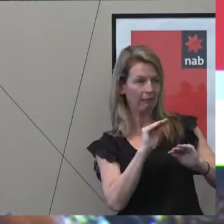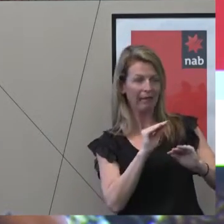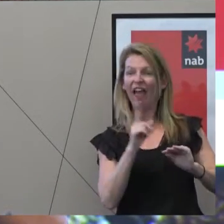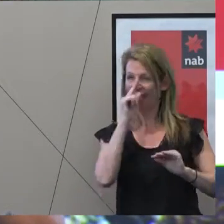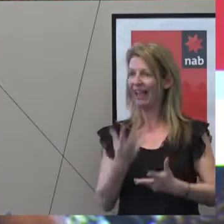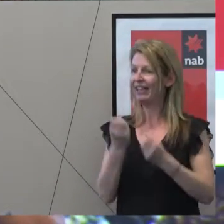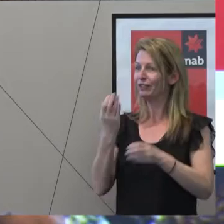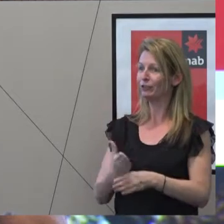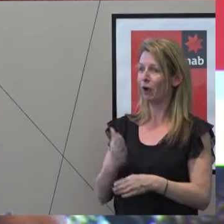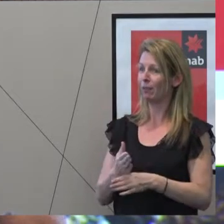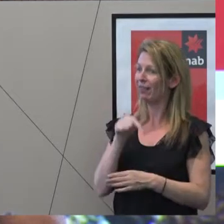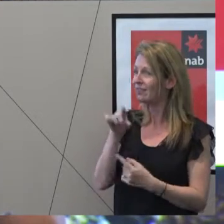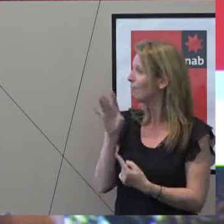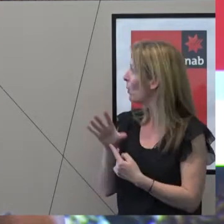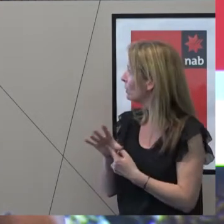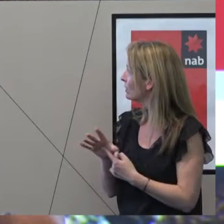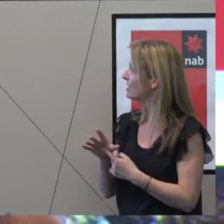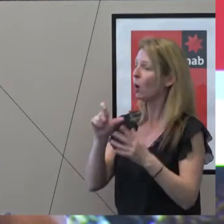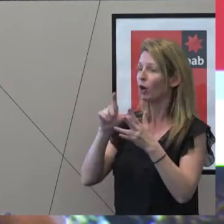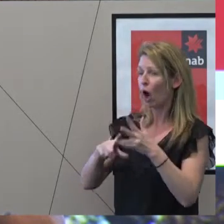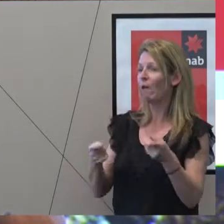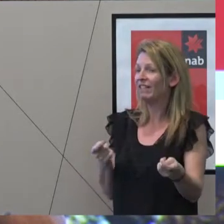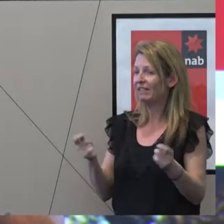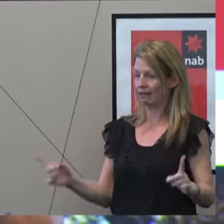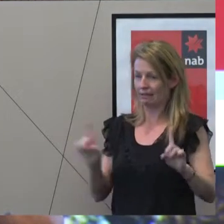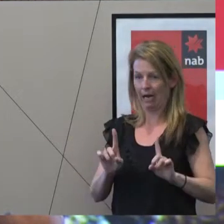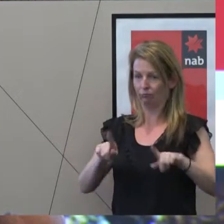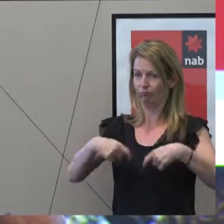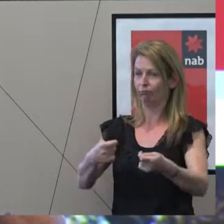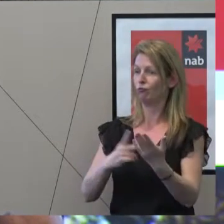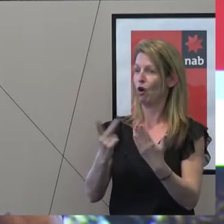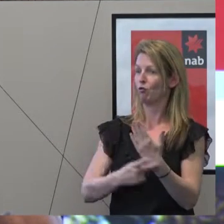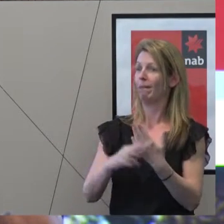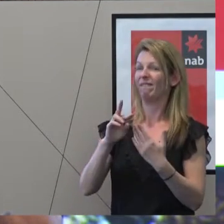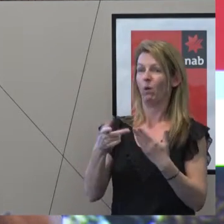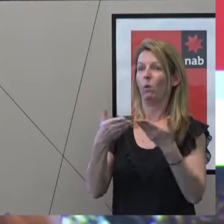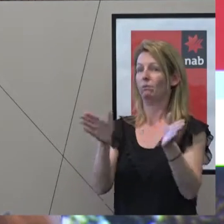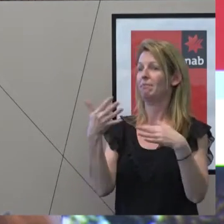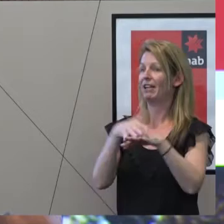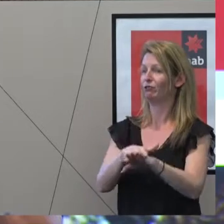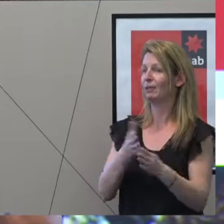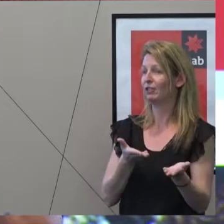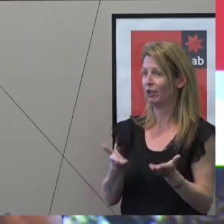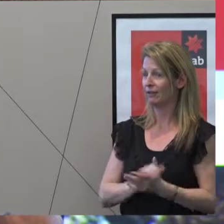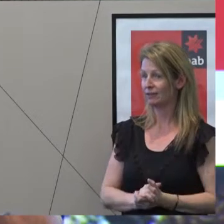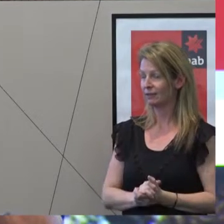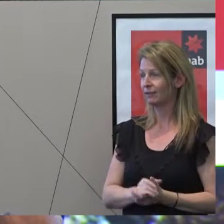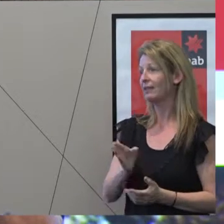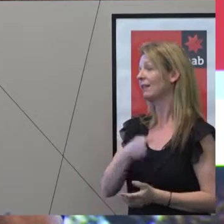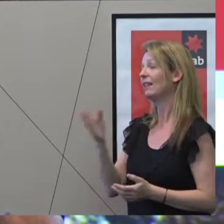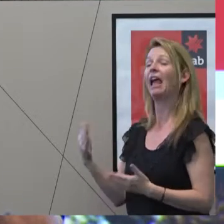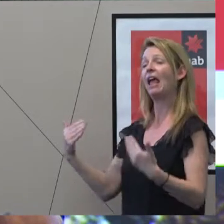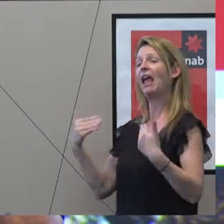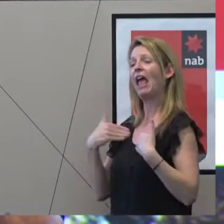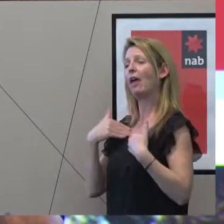really important feature of that. So you've got co-facilitators delivering this program to mainstream services. We also have a Healthy Services, Healthy